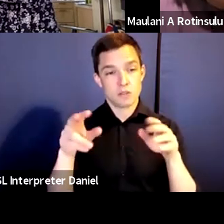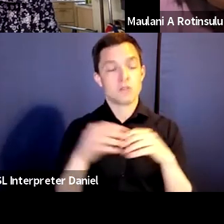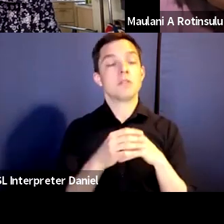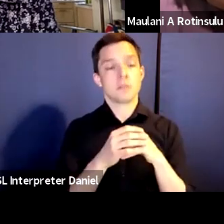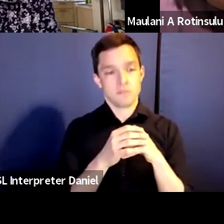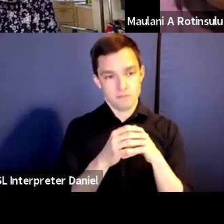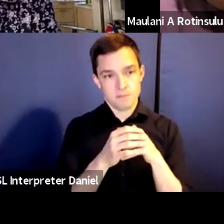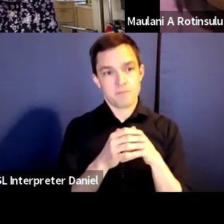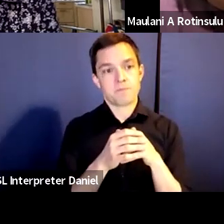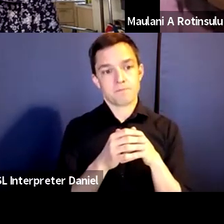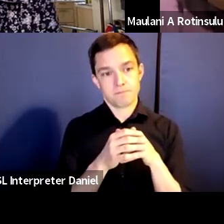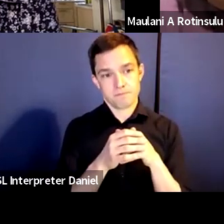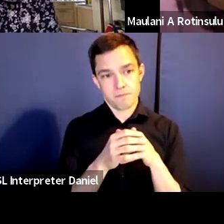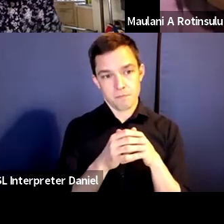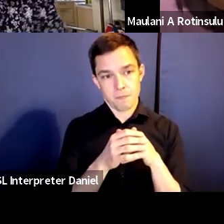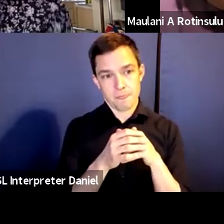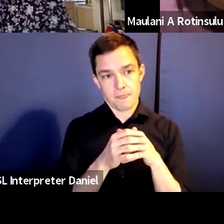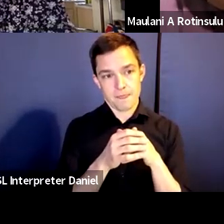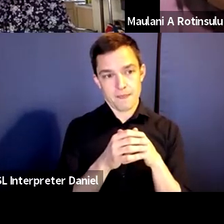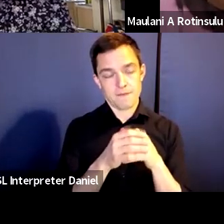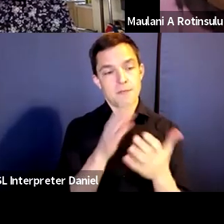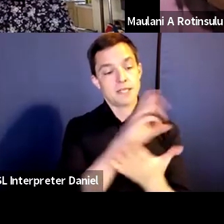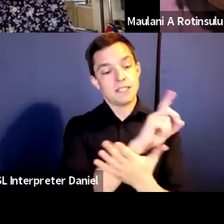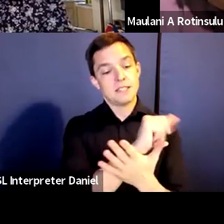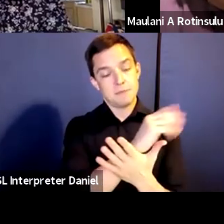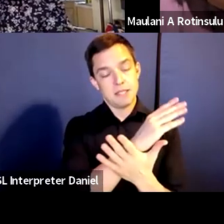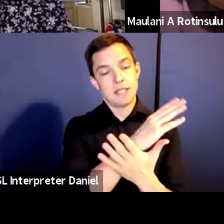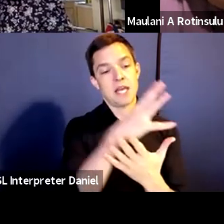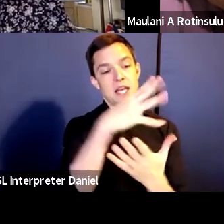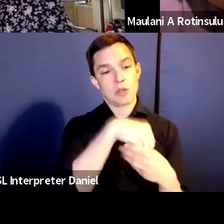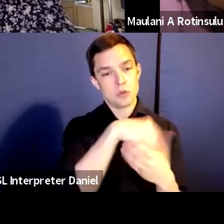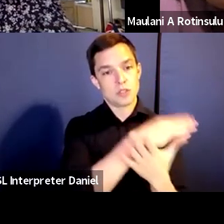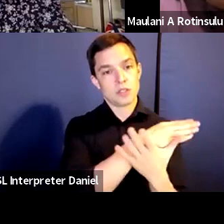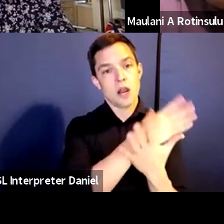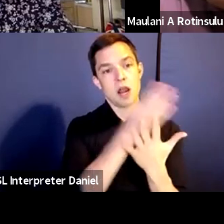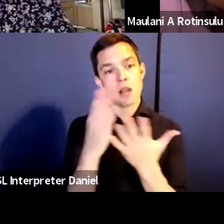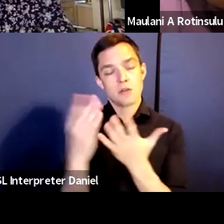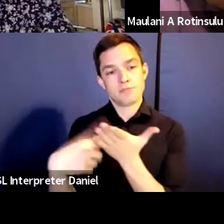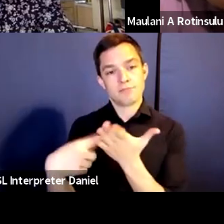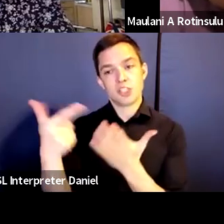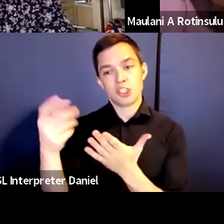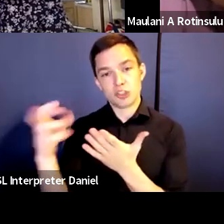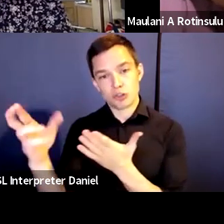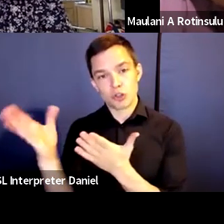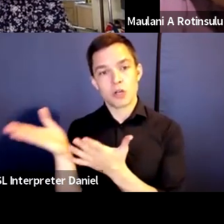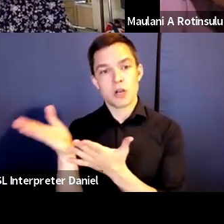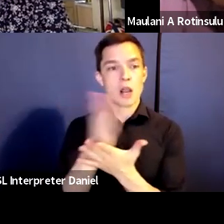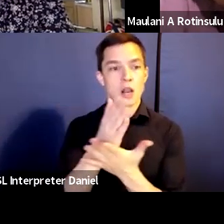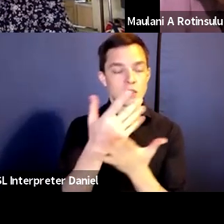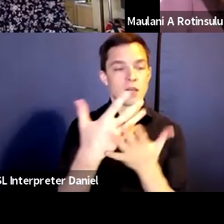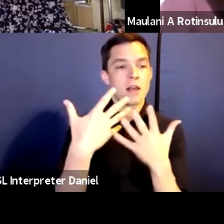the way from disability and inclusion to gender to health.